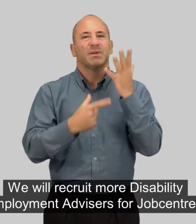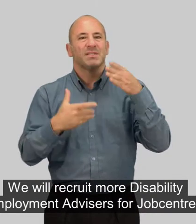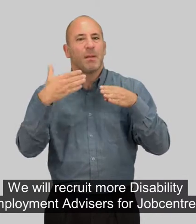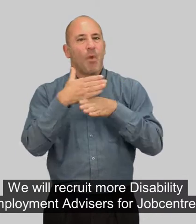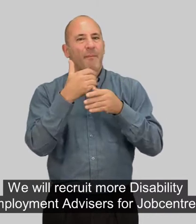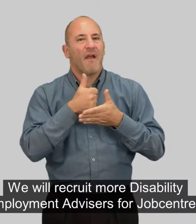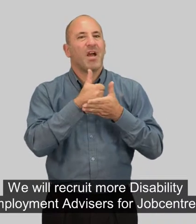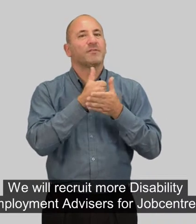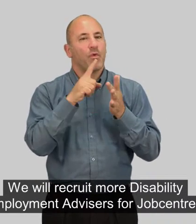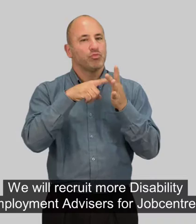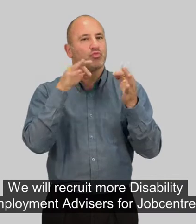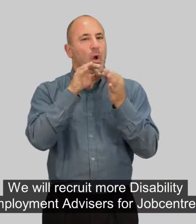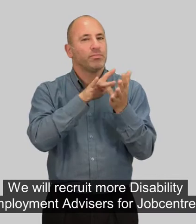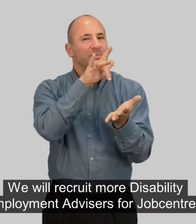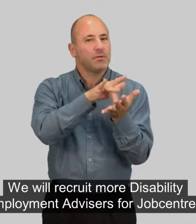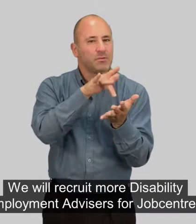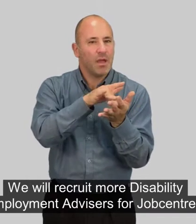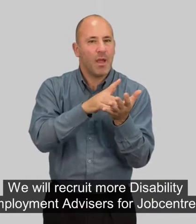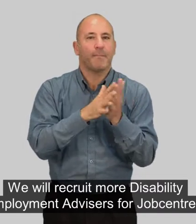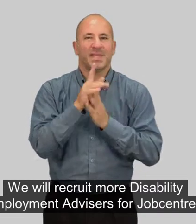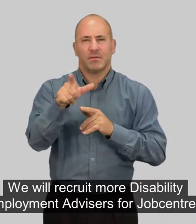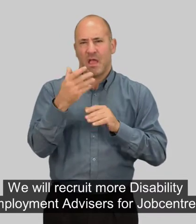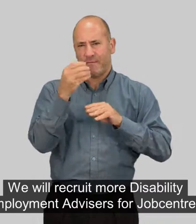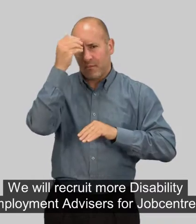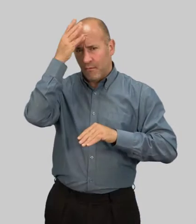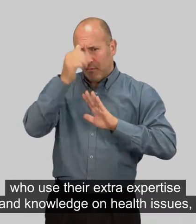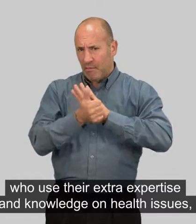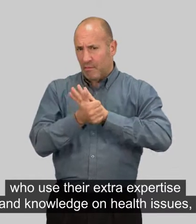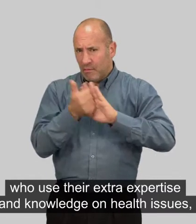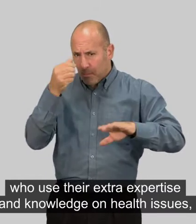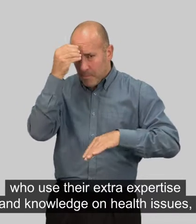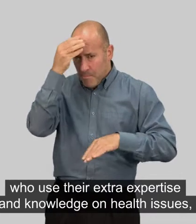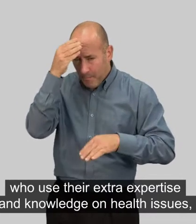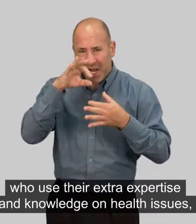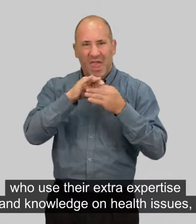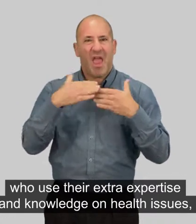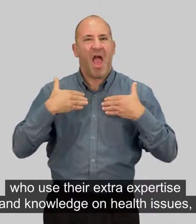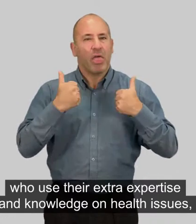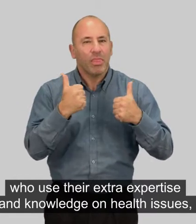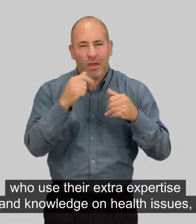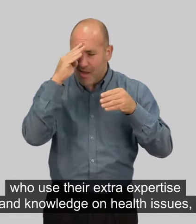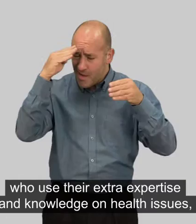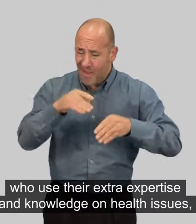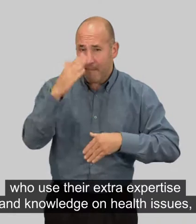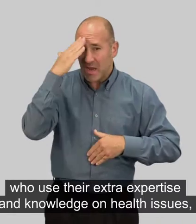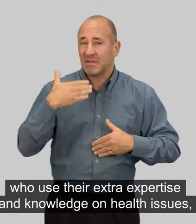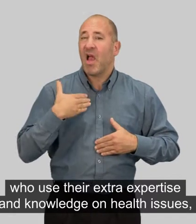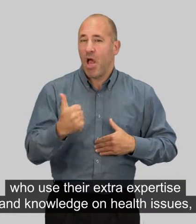We will recruit more disability employment advisors for job centres, who use their extra expertise and knowledge on health